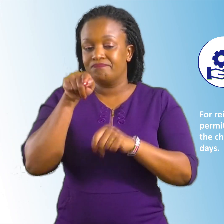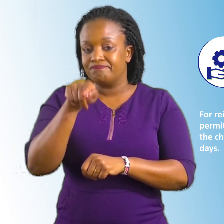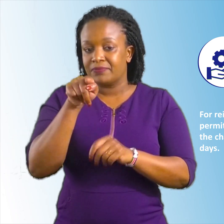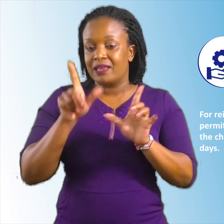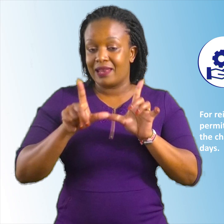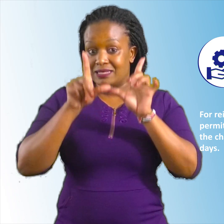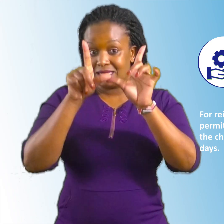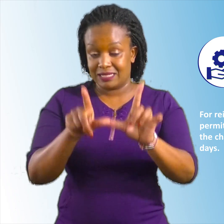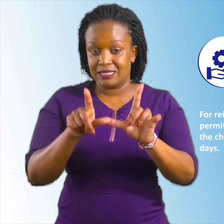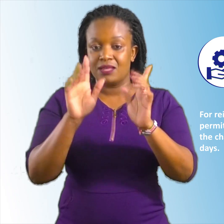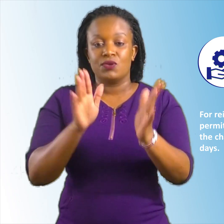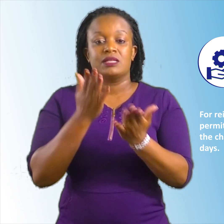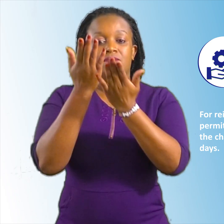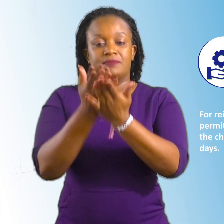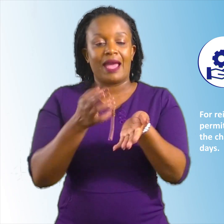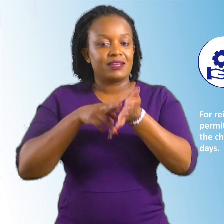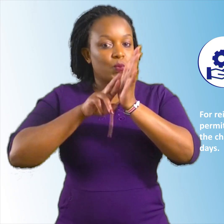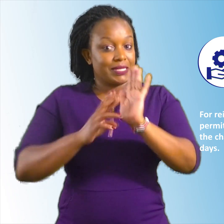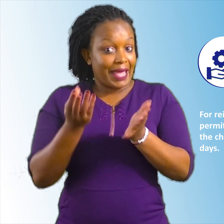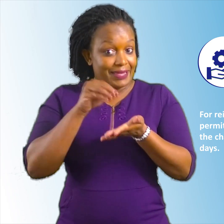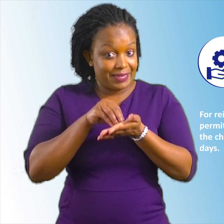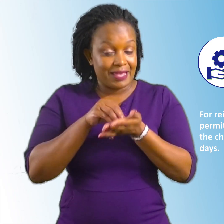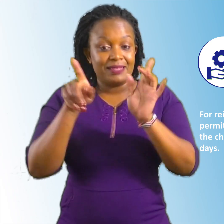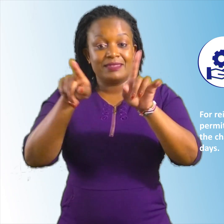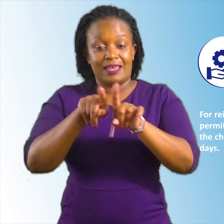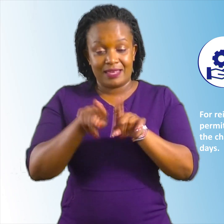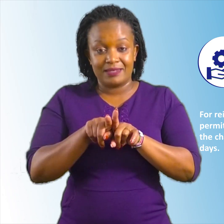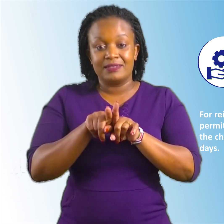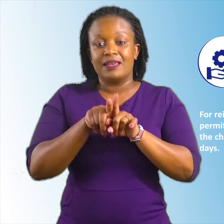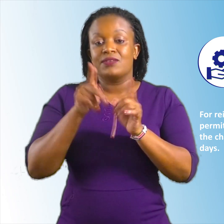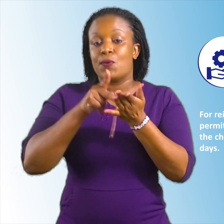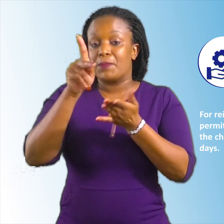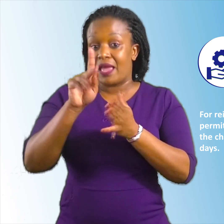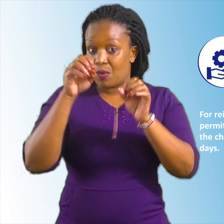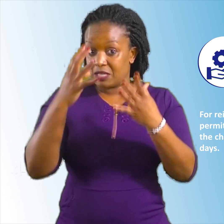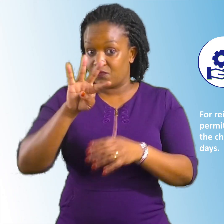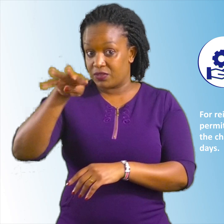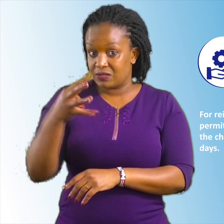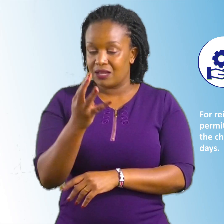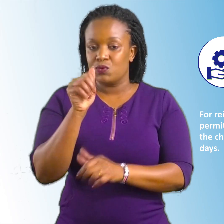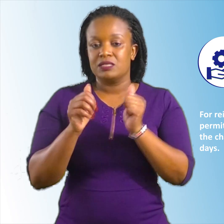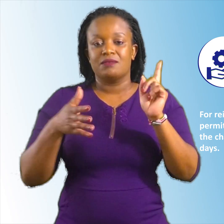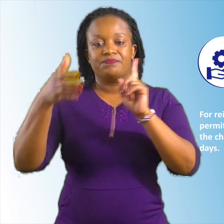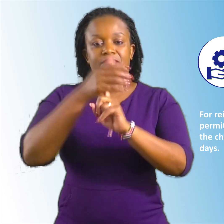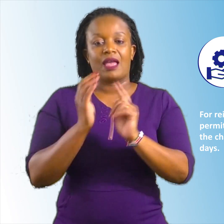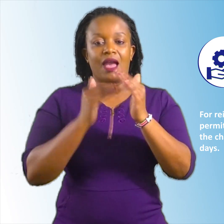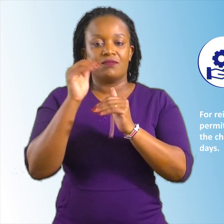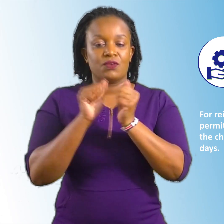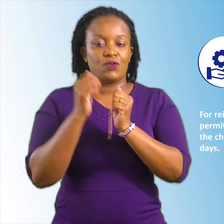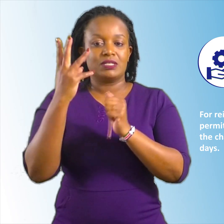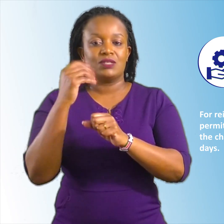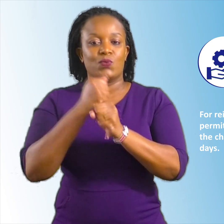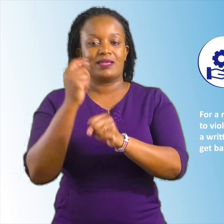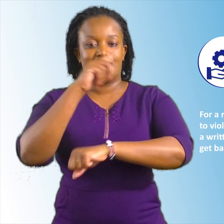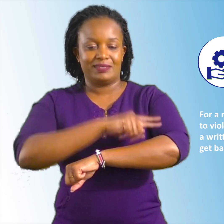and licenses, submit a request, and the charges are 4,000, deliverable within 14 working